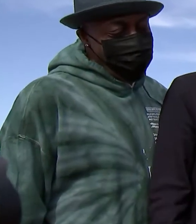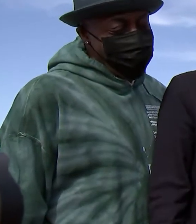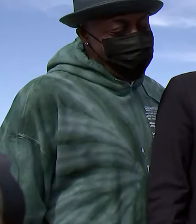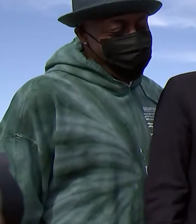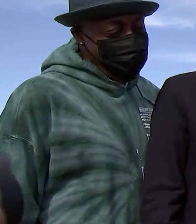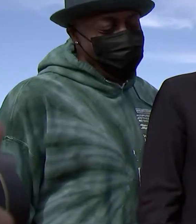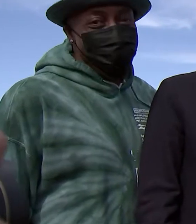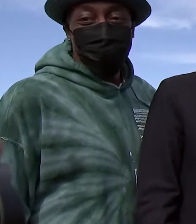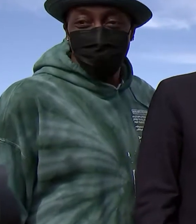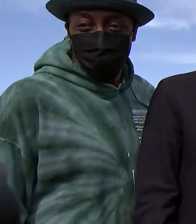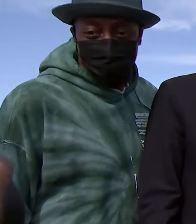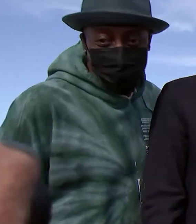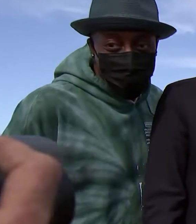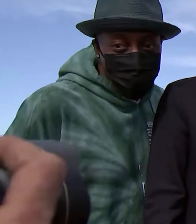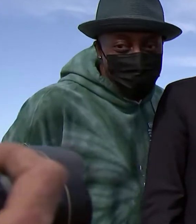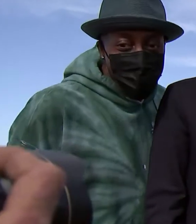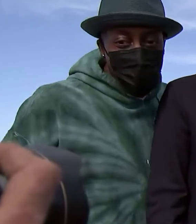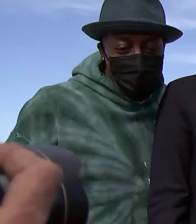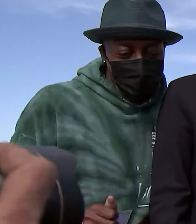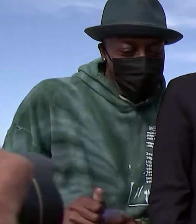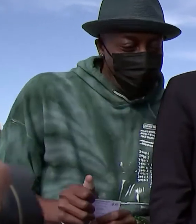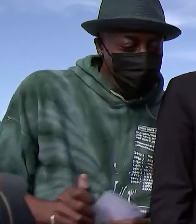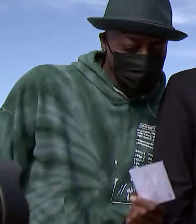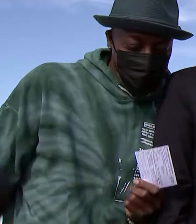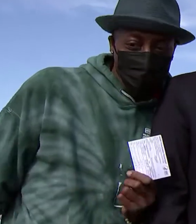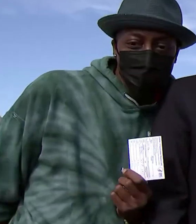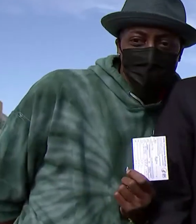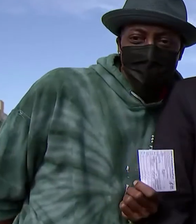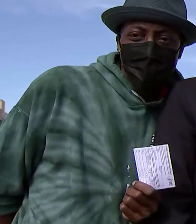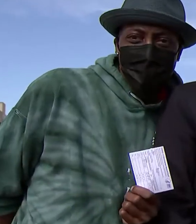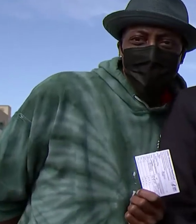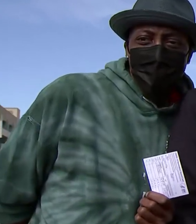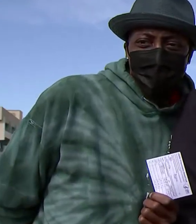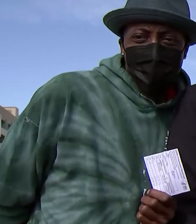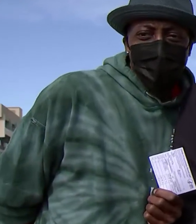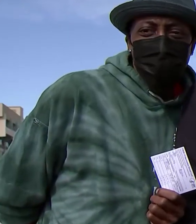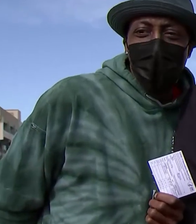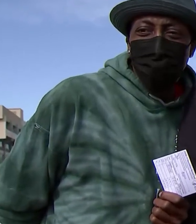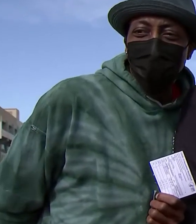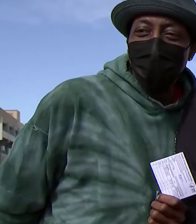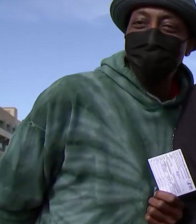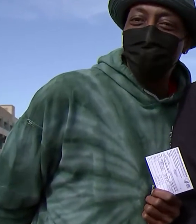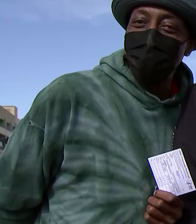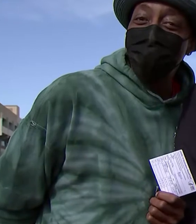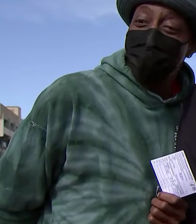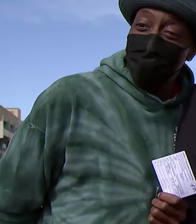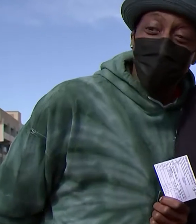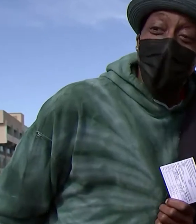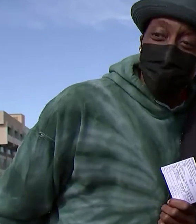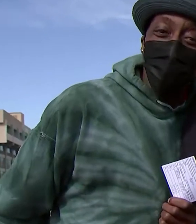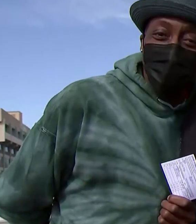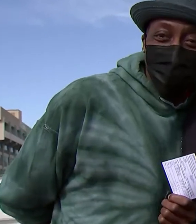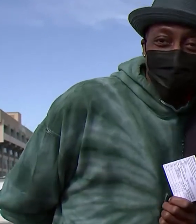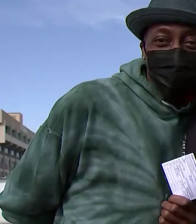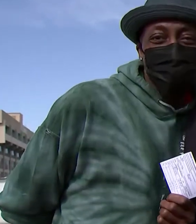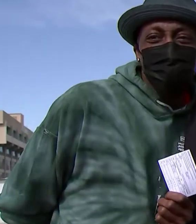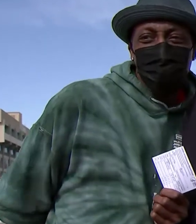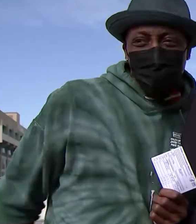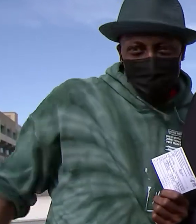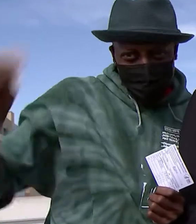want to do it? Put it on the ego. Where's your phone? Oh, yeah. You think I lose? Yeah. I'm eyeballing that syringe. That's right. Spending a lot of